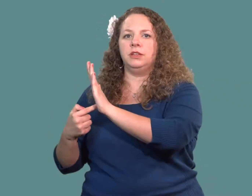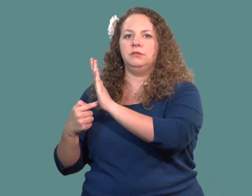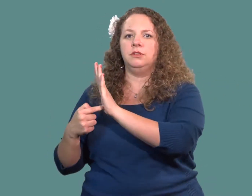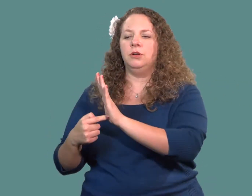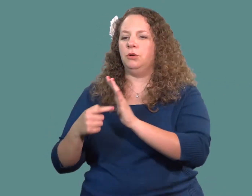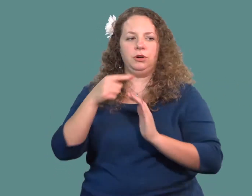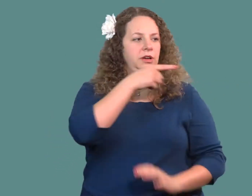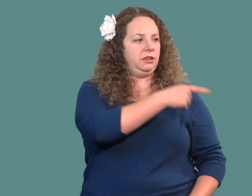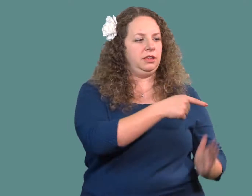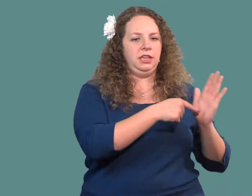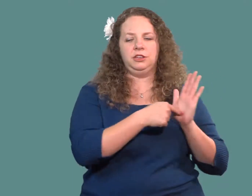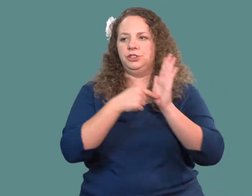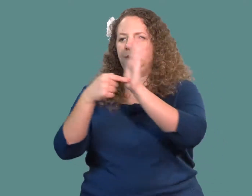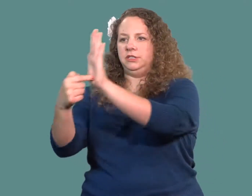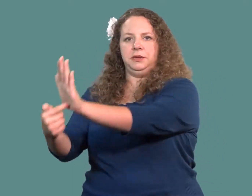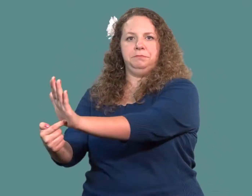everyone, or he can show it to him.